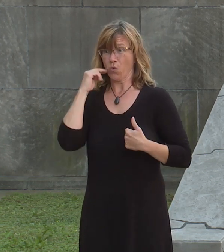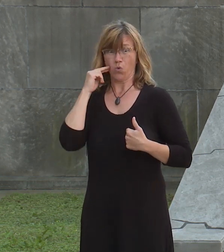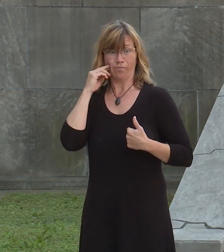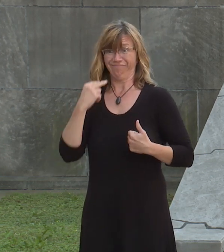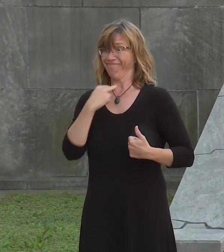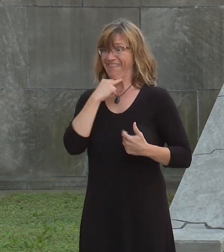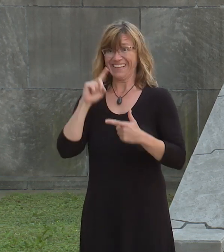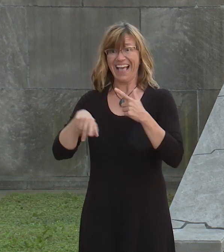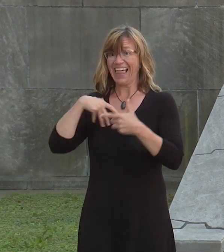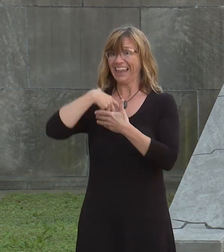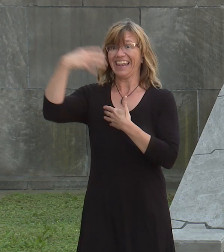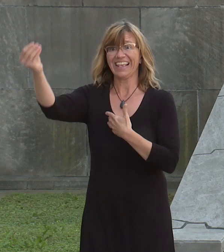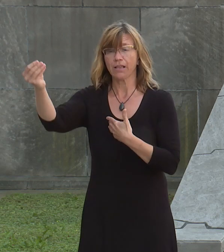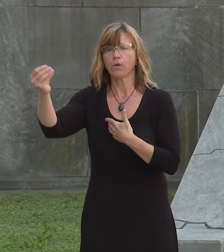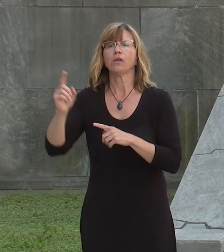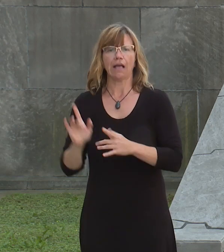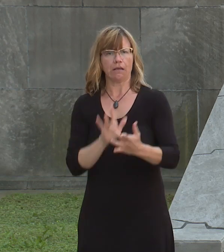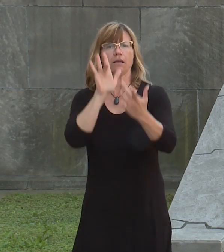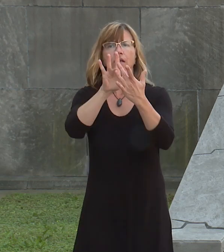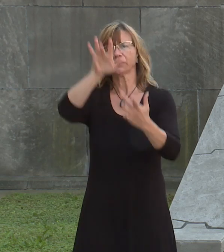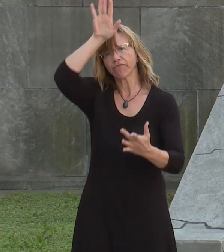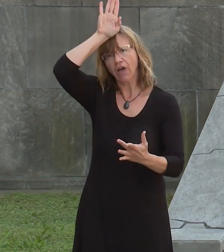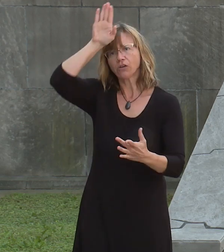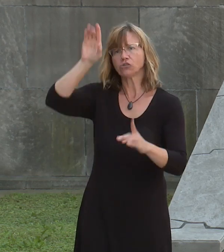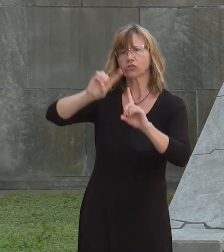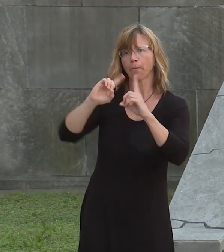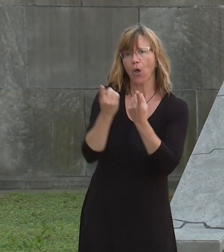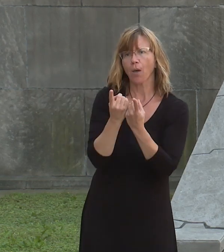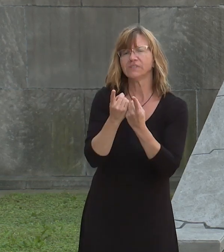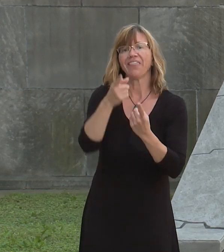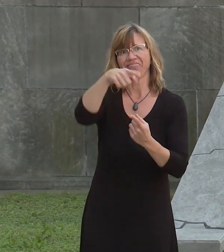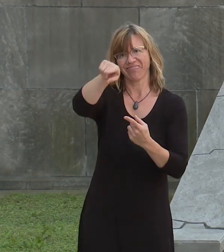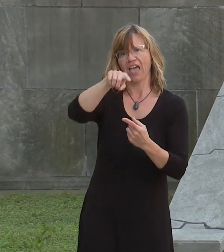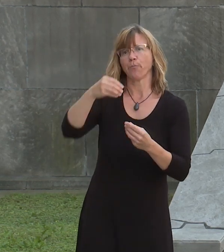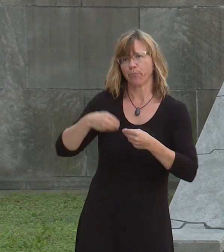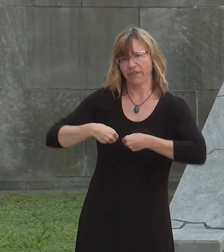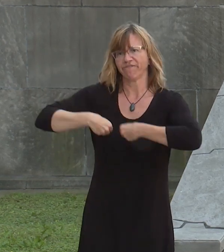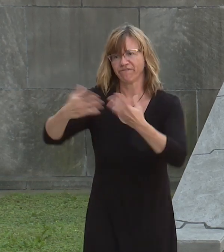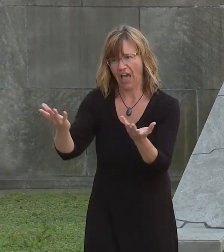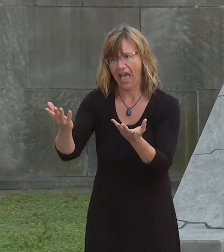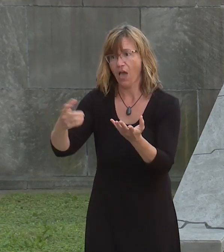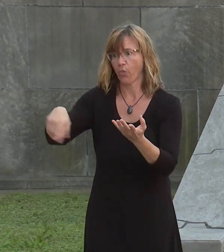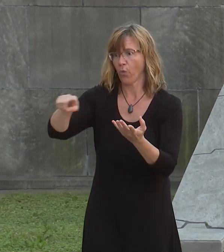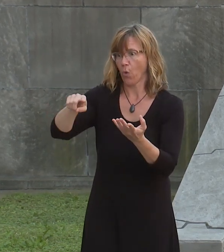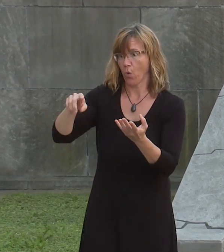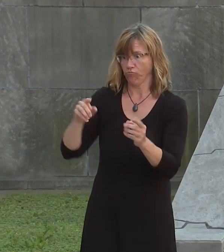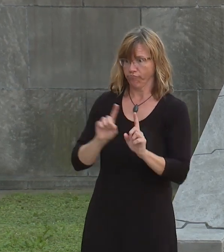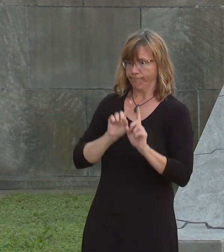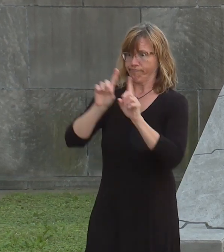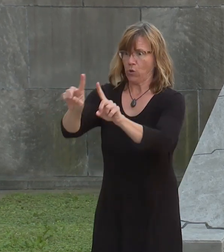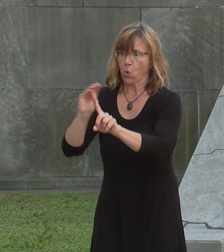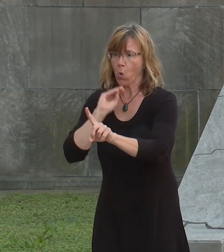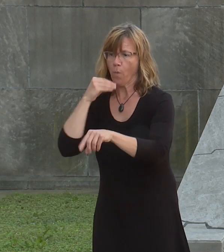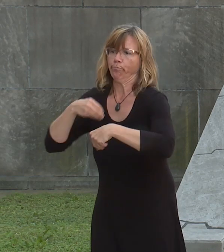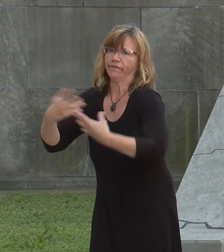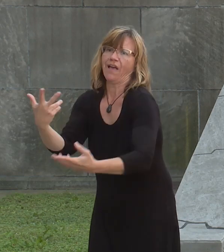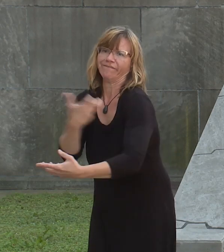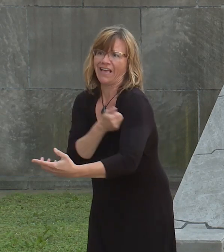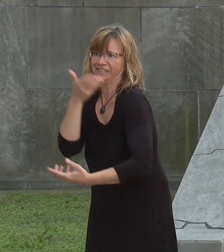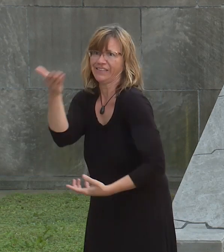department and a growing number of clinical partners to provide the vaccine in your home. If you're homebound, please register for the vaccine